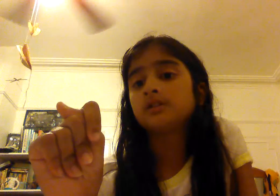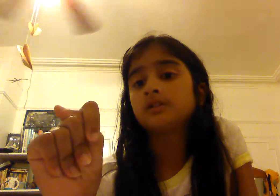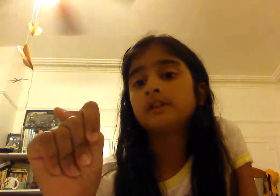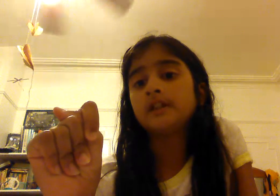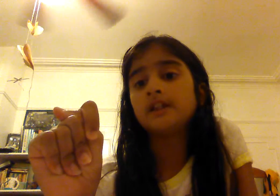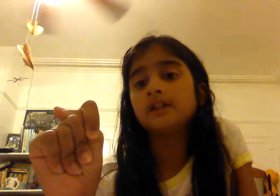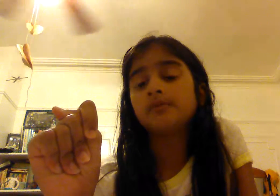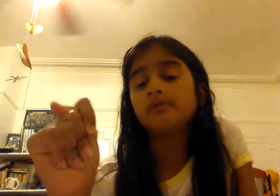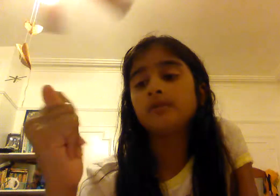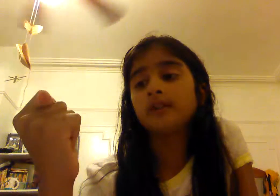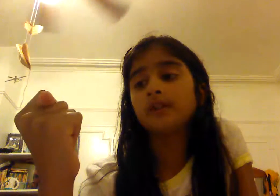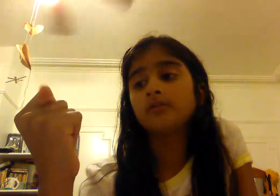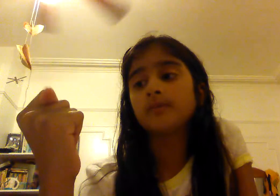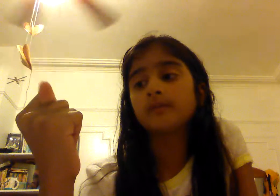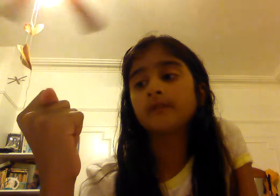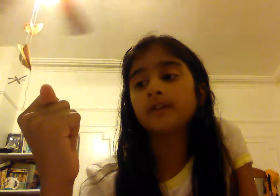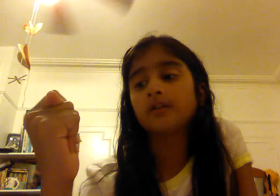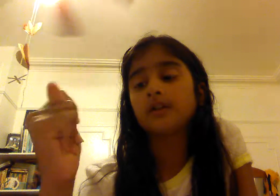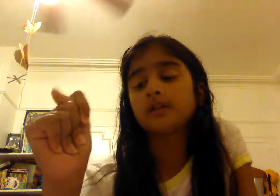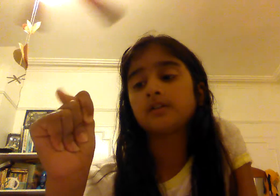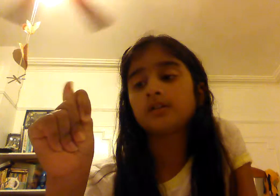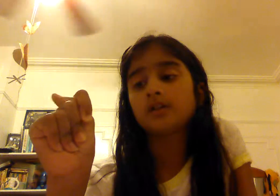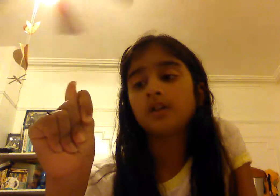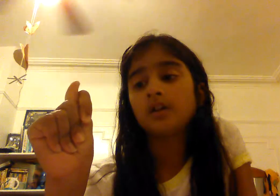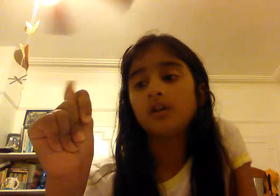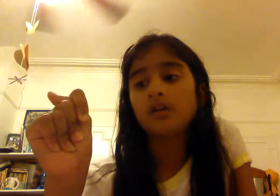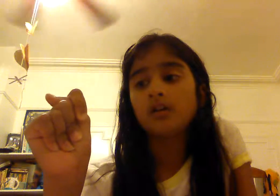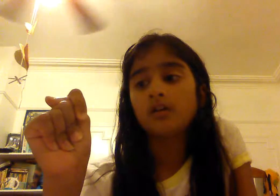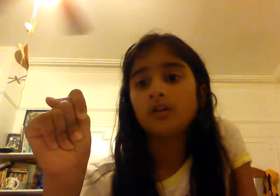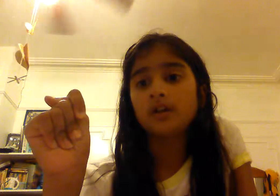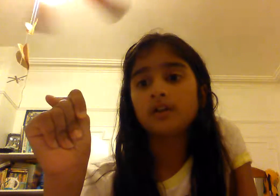T is between your middle finger and index,